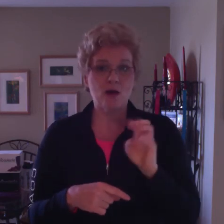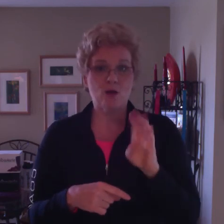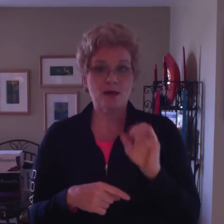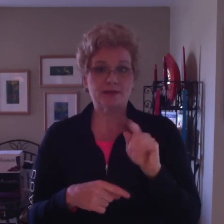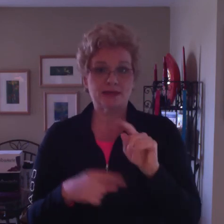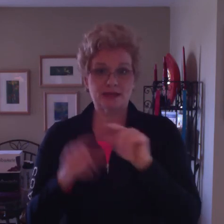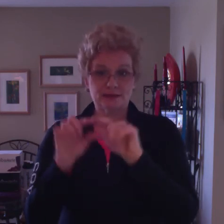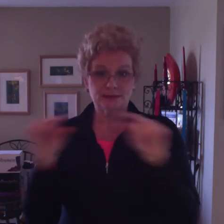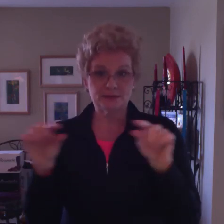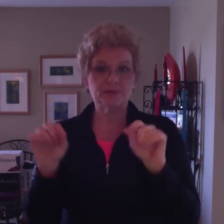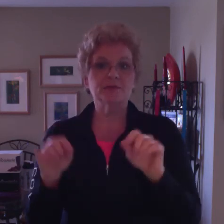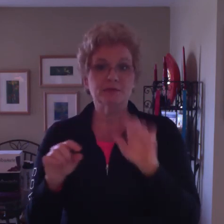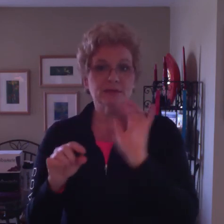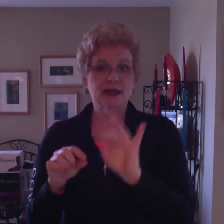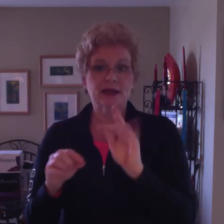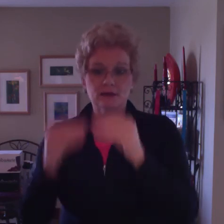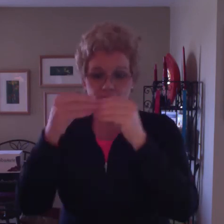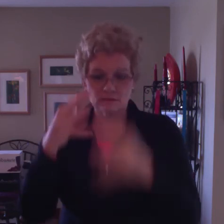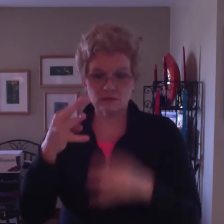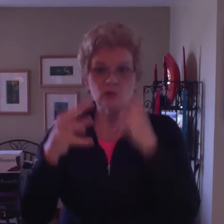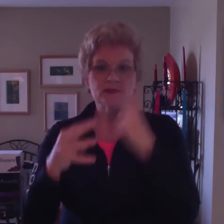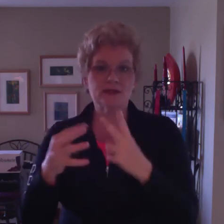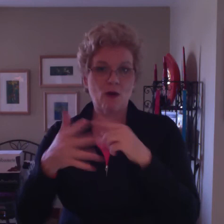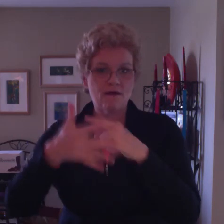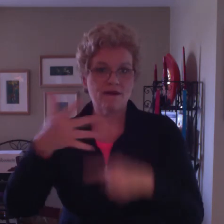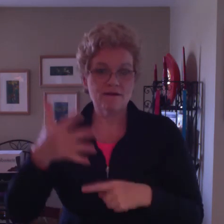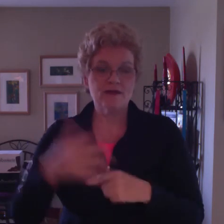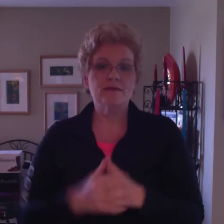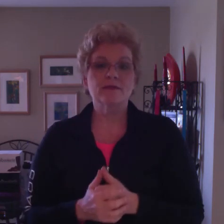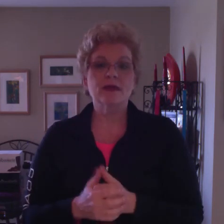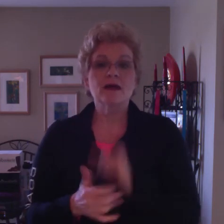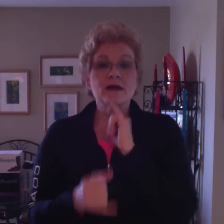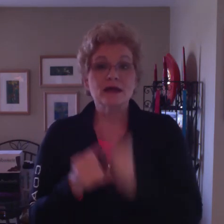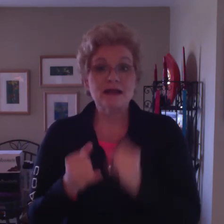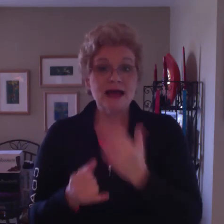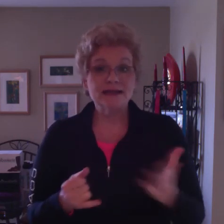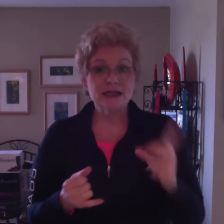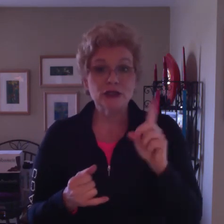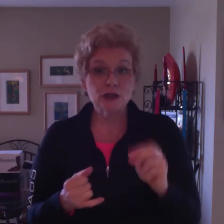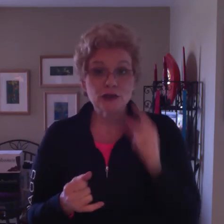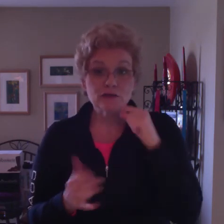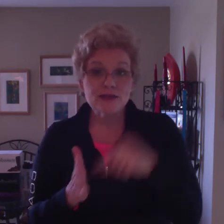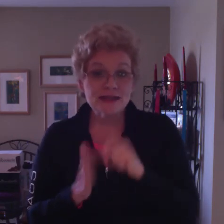then your last to do for this video is when you are in that back office, I need you to do the CEO